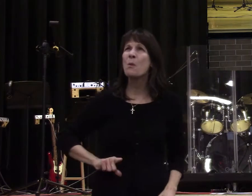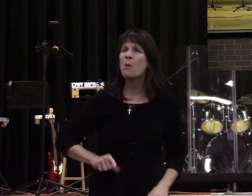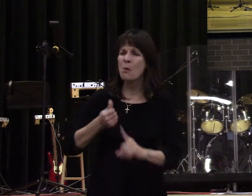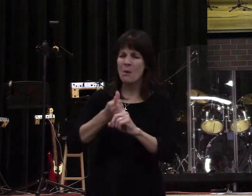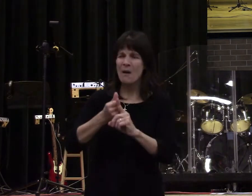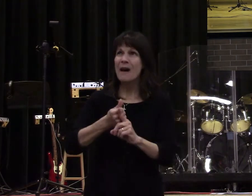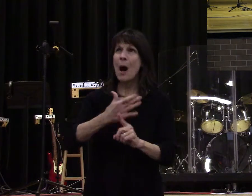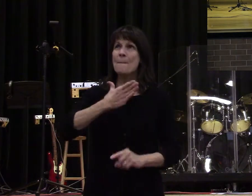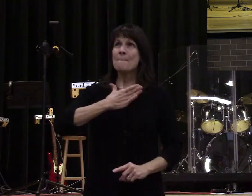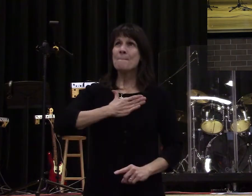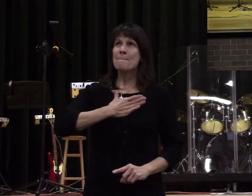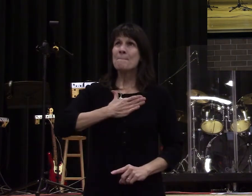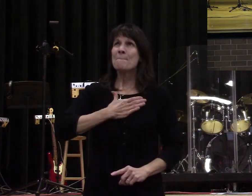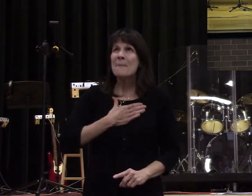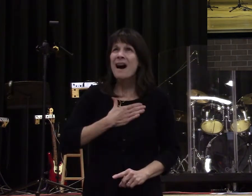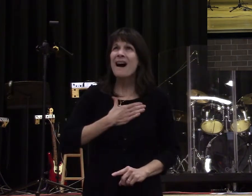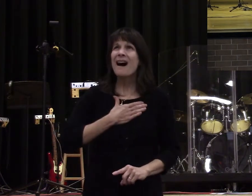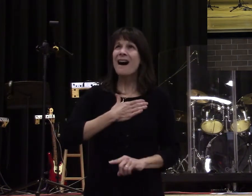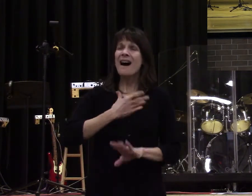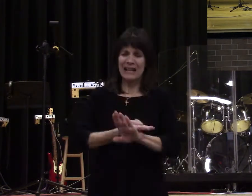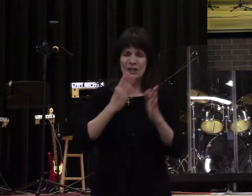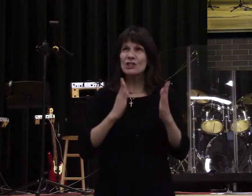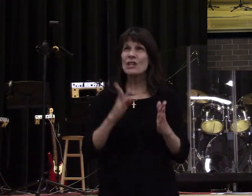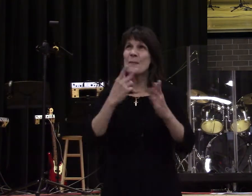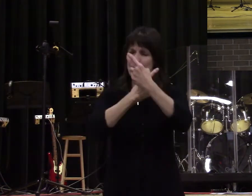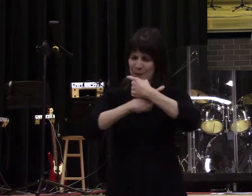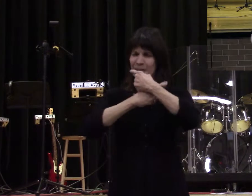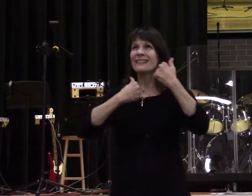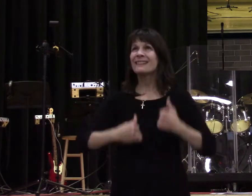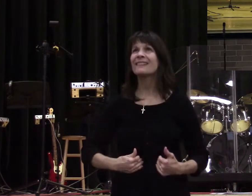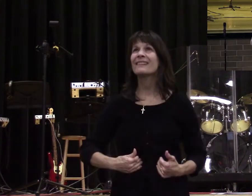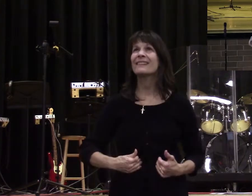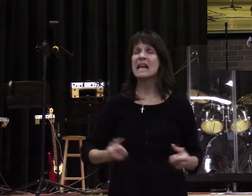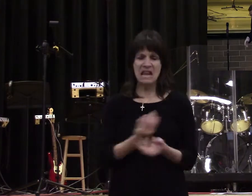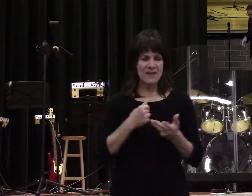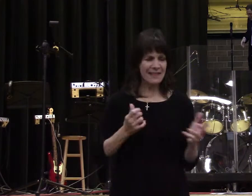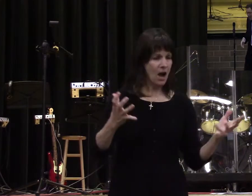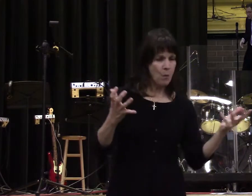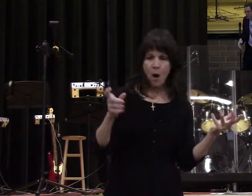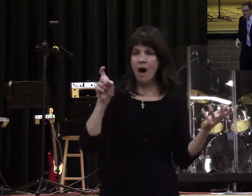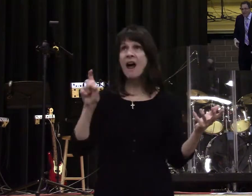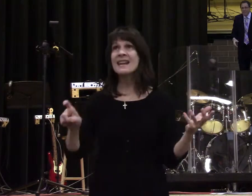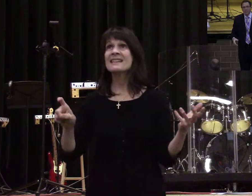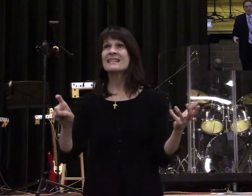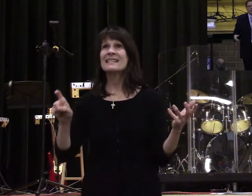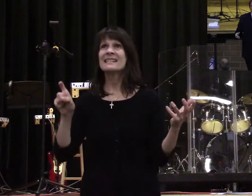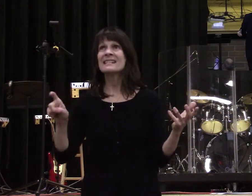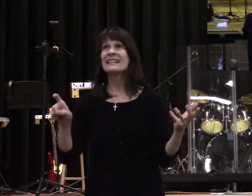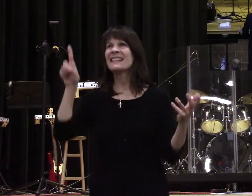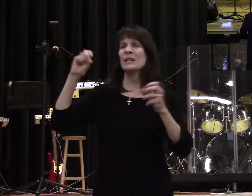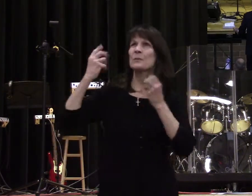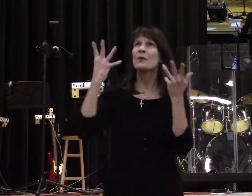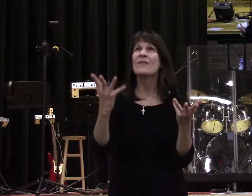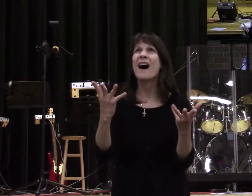shepherd. I shall not want. He makes me lie down in green pastures." And he started